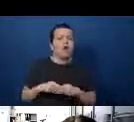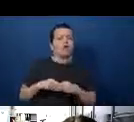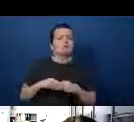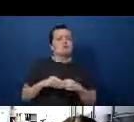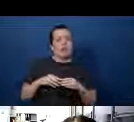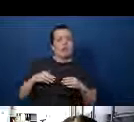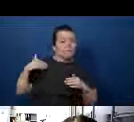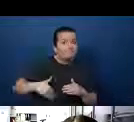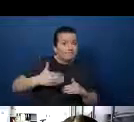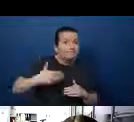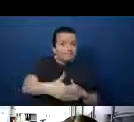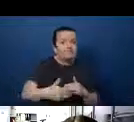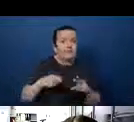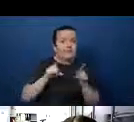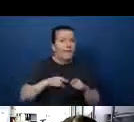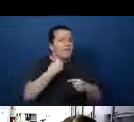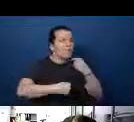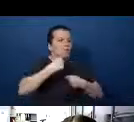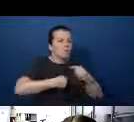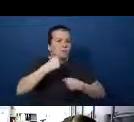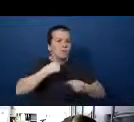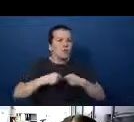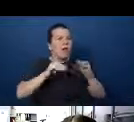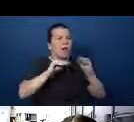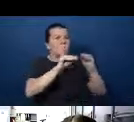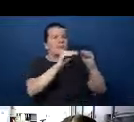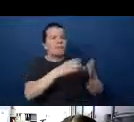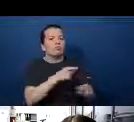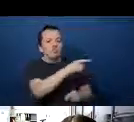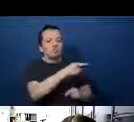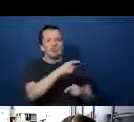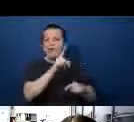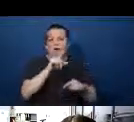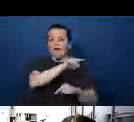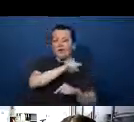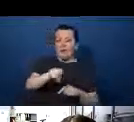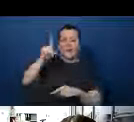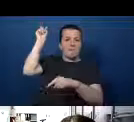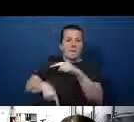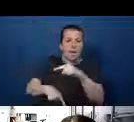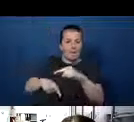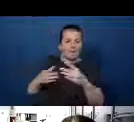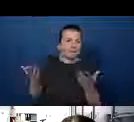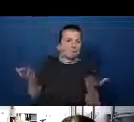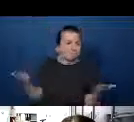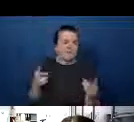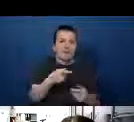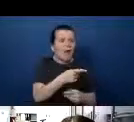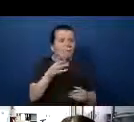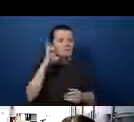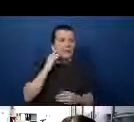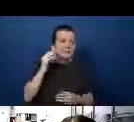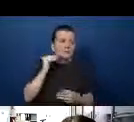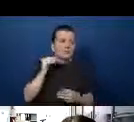them. Also, teachers are not capable of handling school bullying because they have little experience interacting